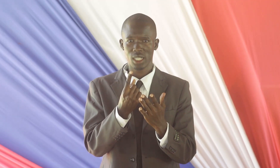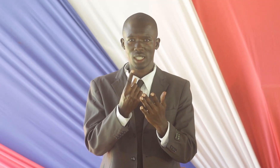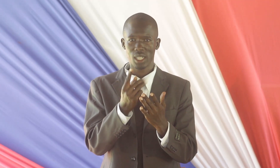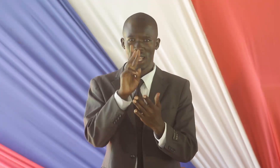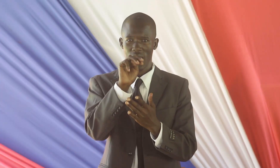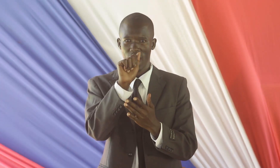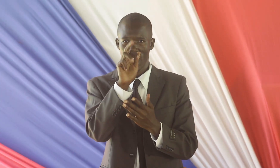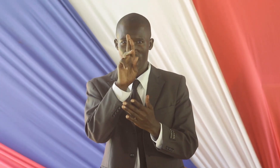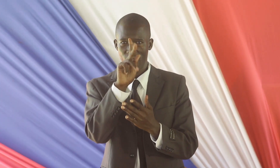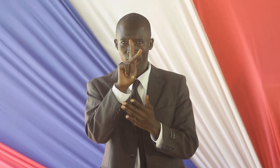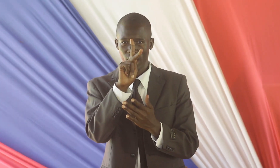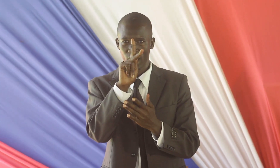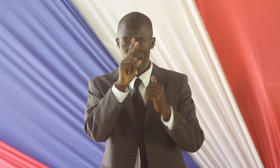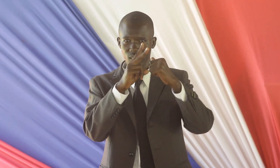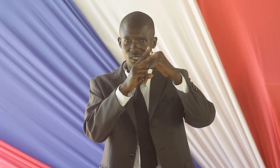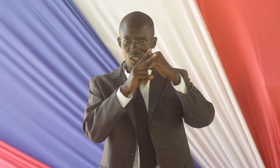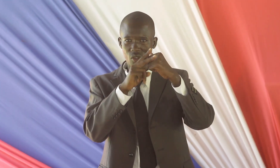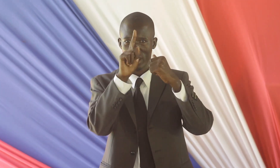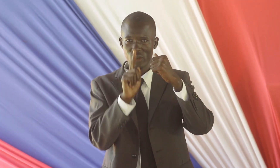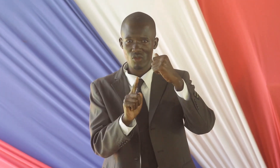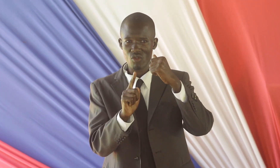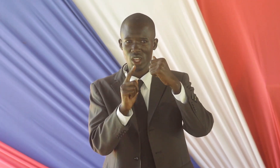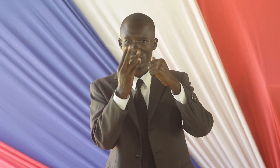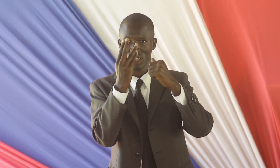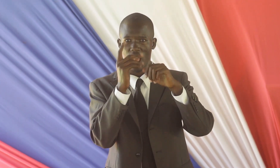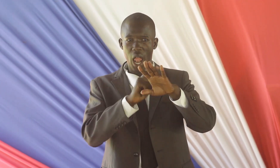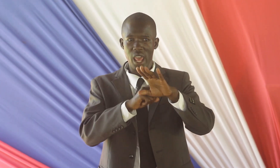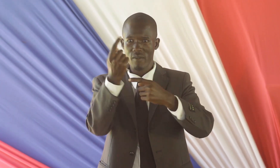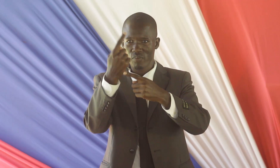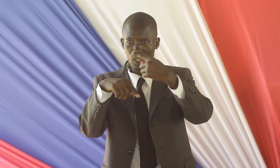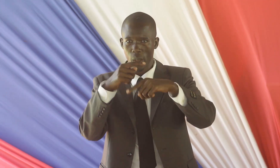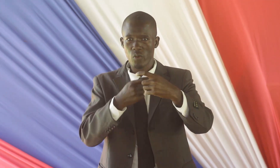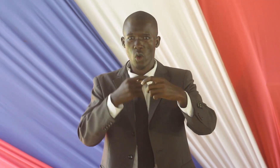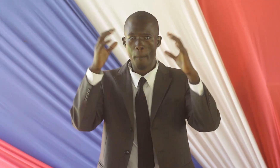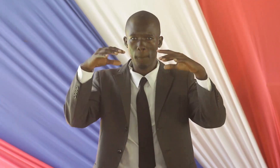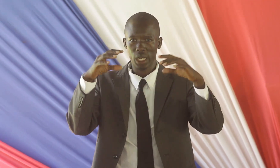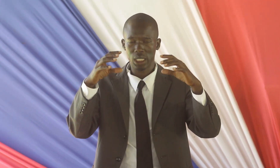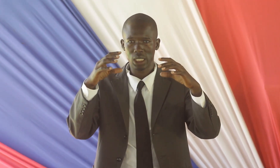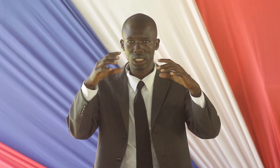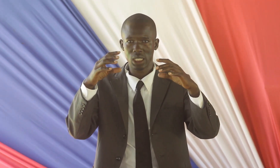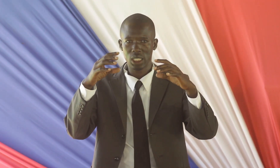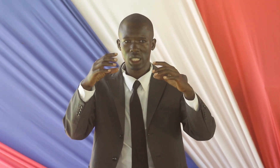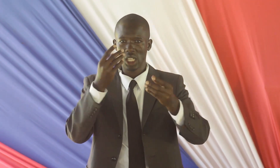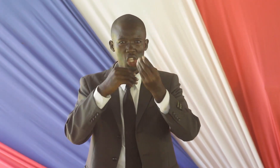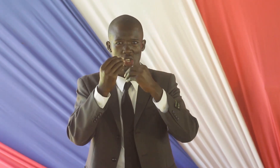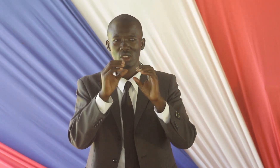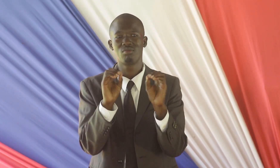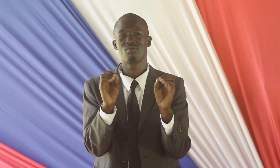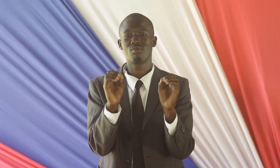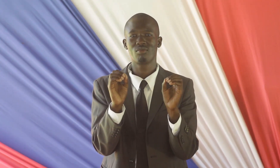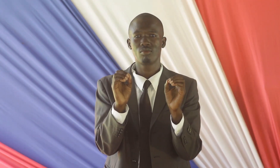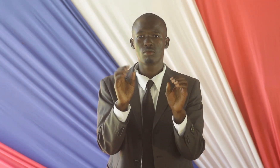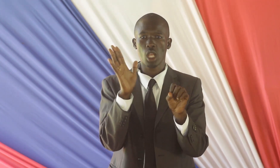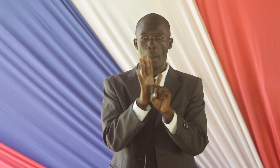Mark chapter 7, verse 4. And when they came from the market, except they wash, they eat not.